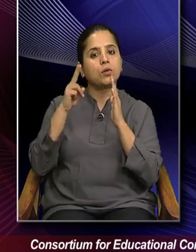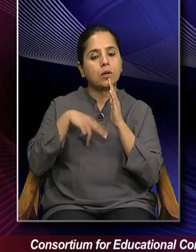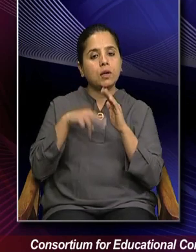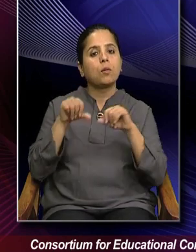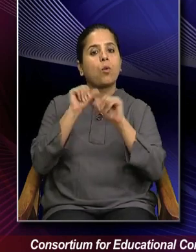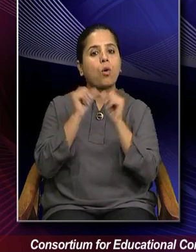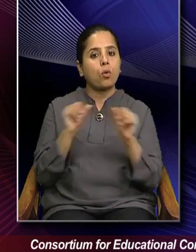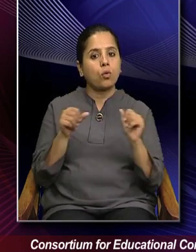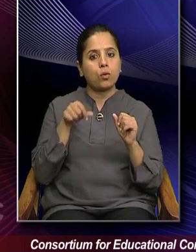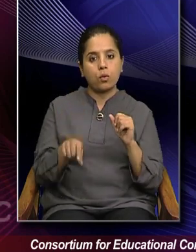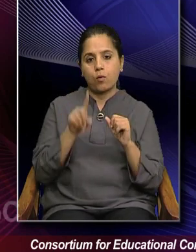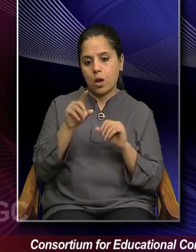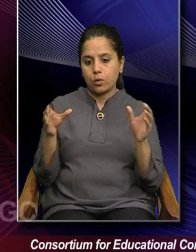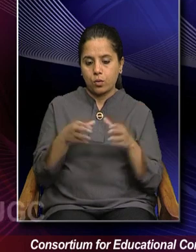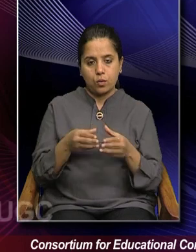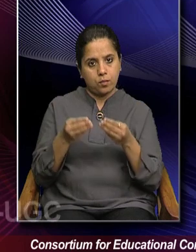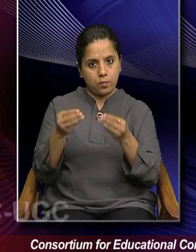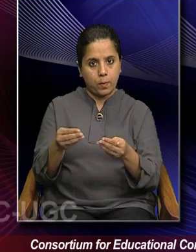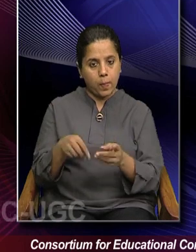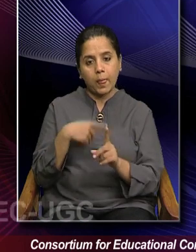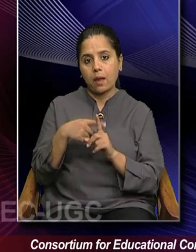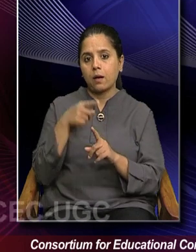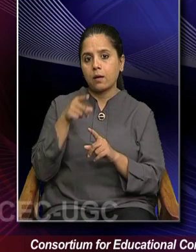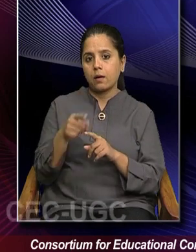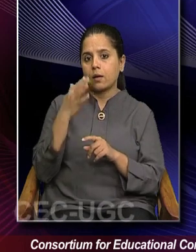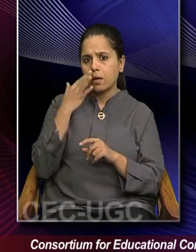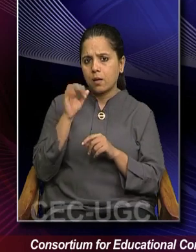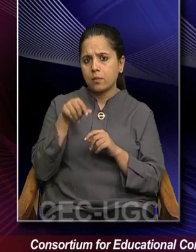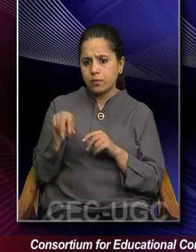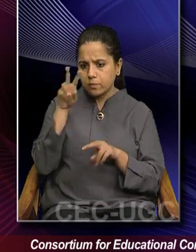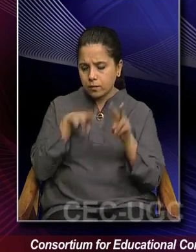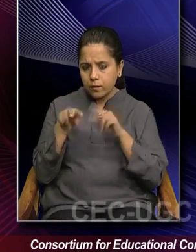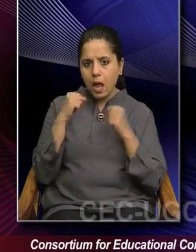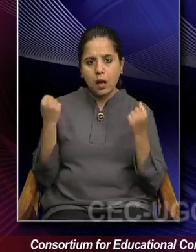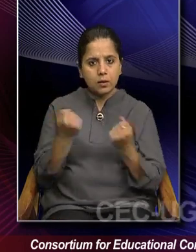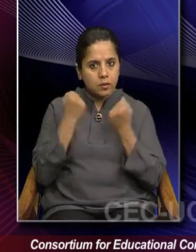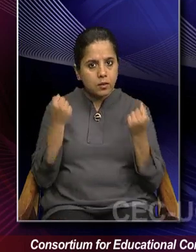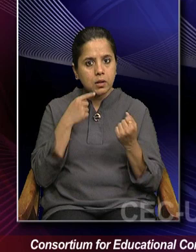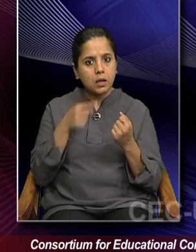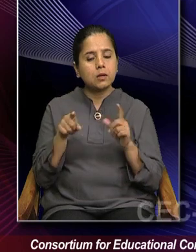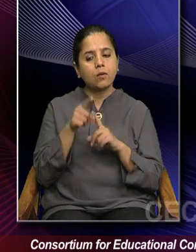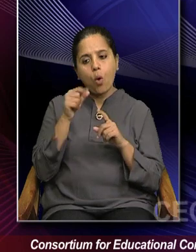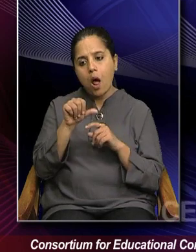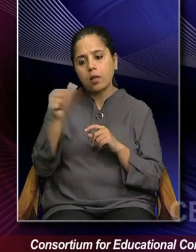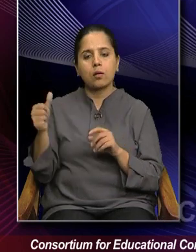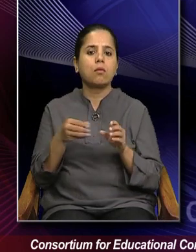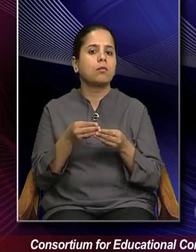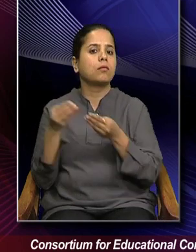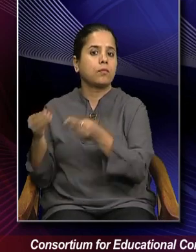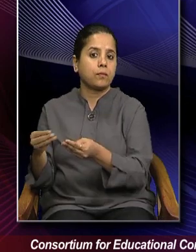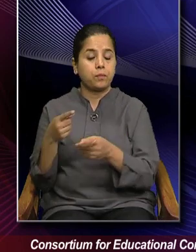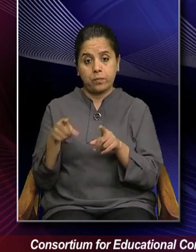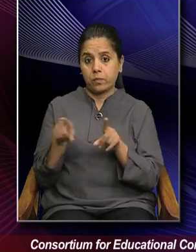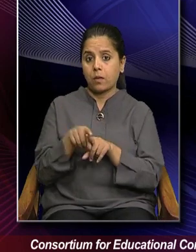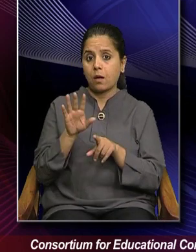module to one group and critical analysis activities to another. It